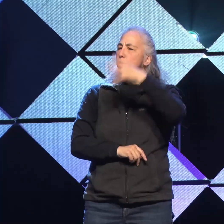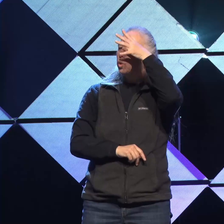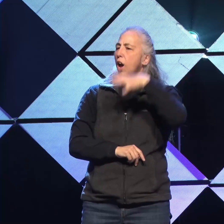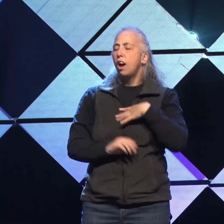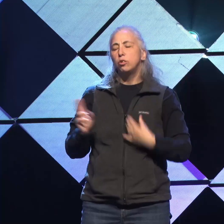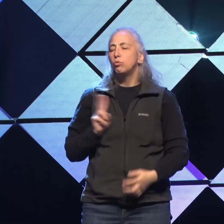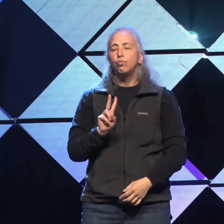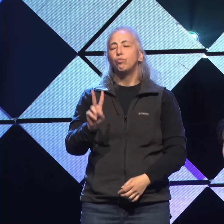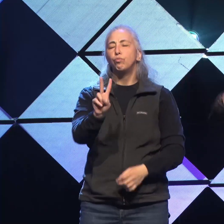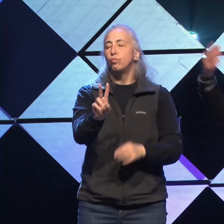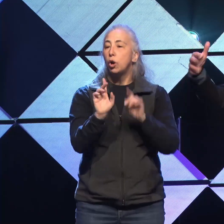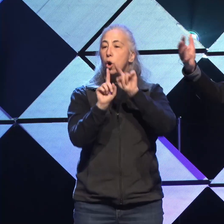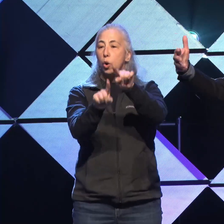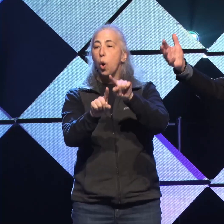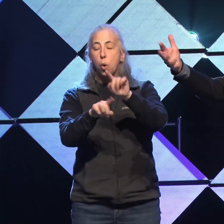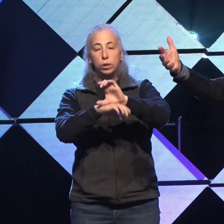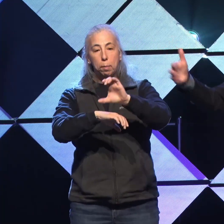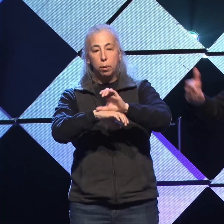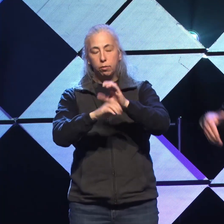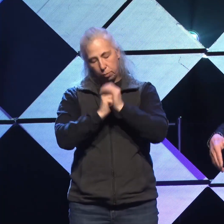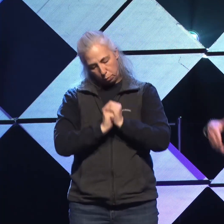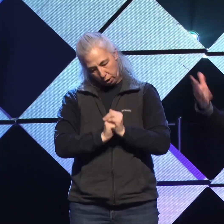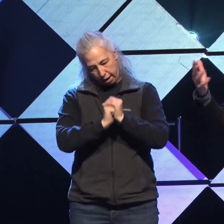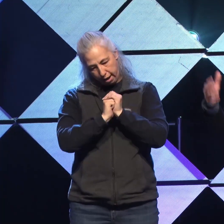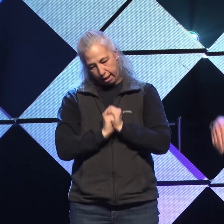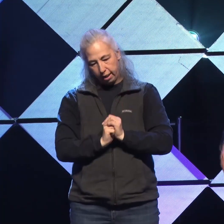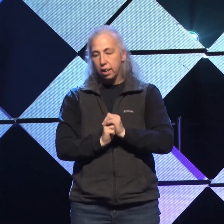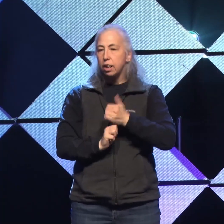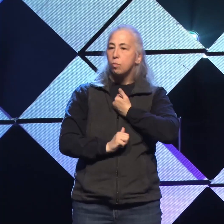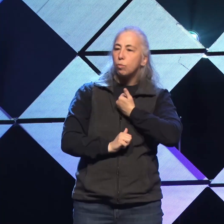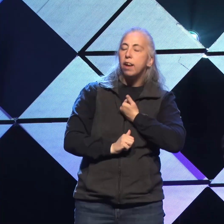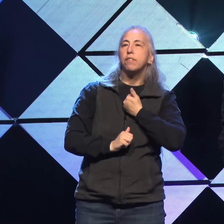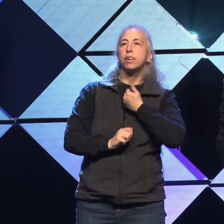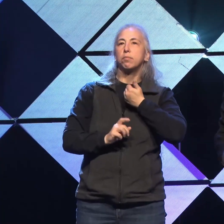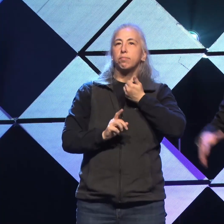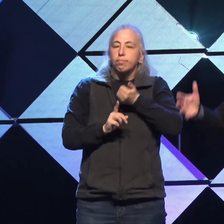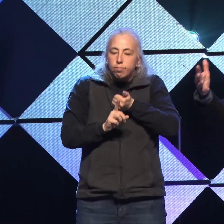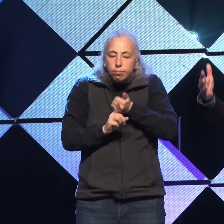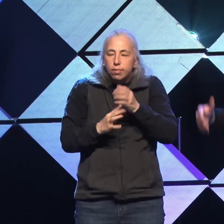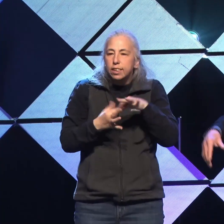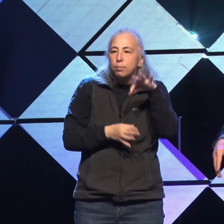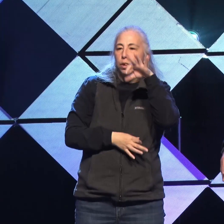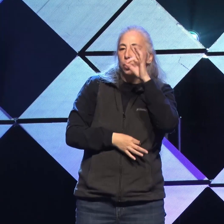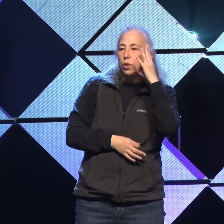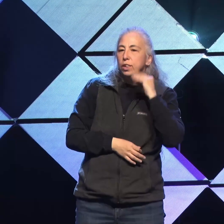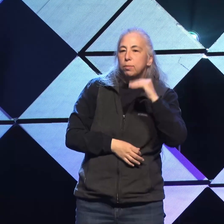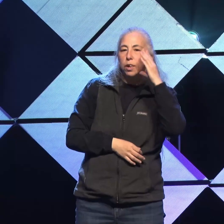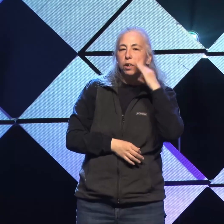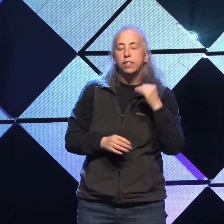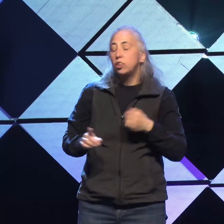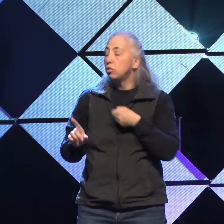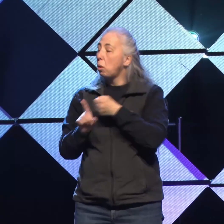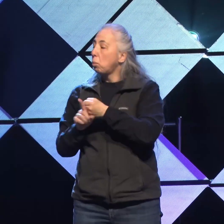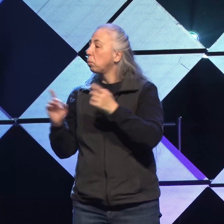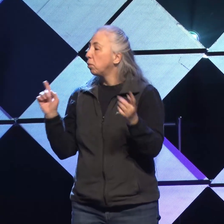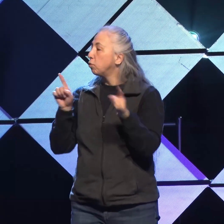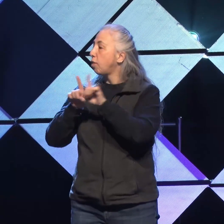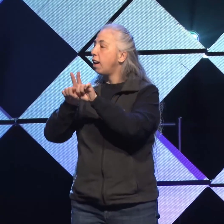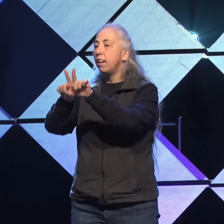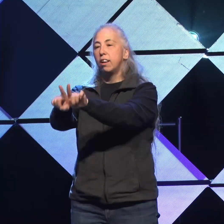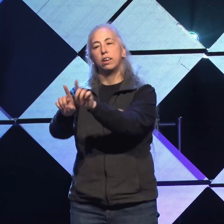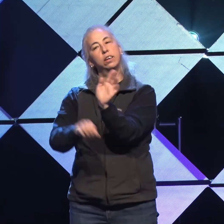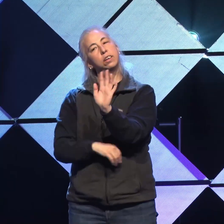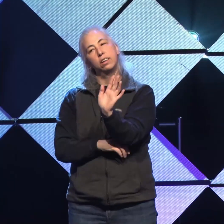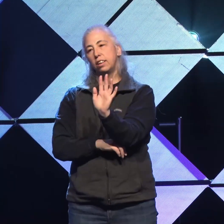to go to the temple to pray. Private, personal, spiritual experience, They just happened to run into each other there. That's